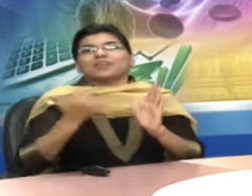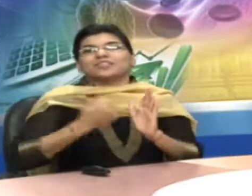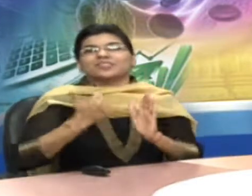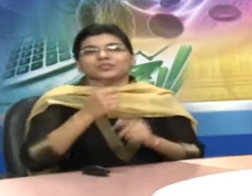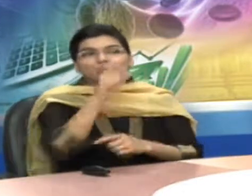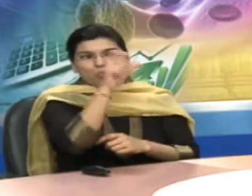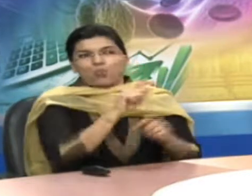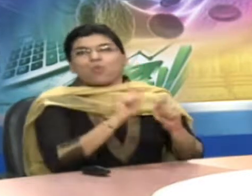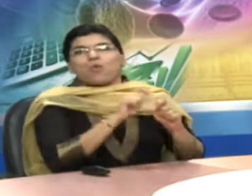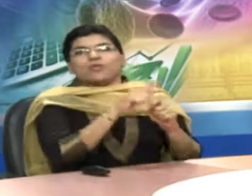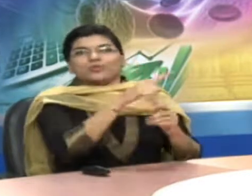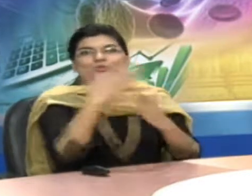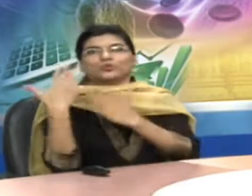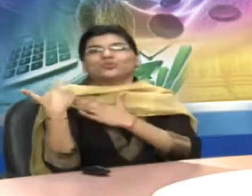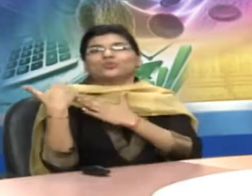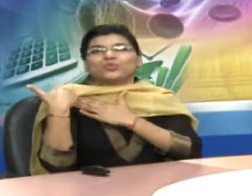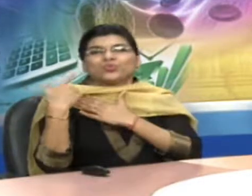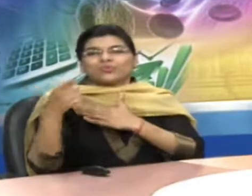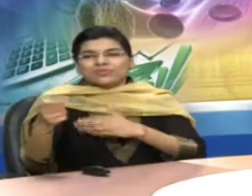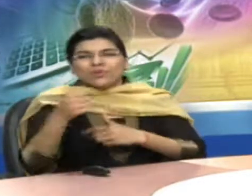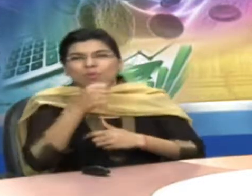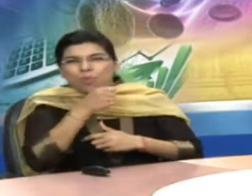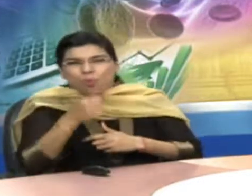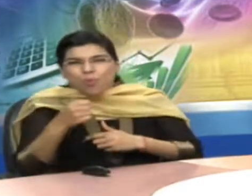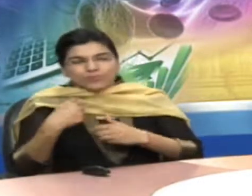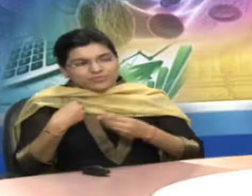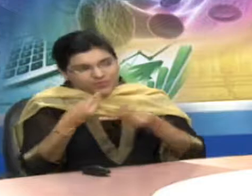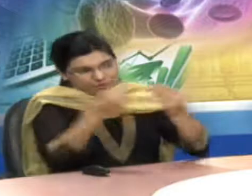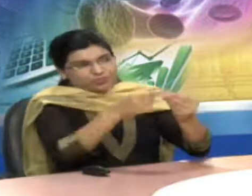who became its first manager,